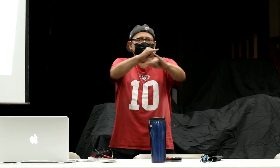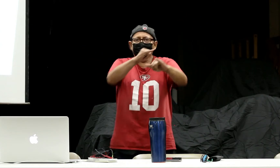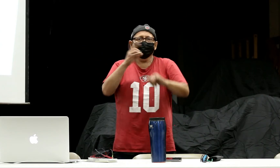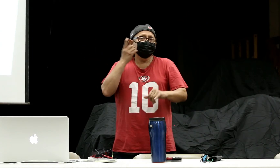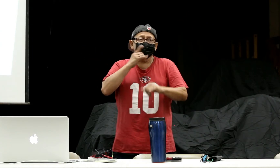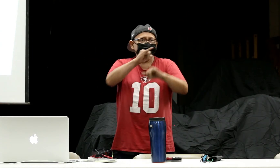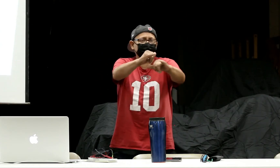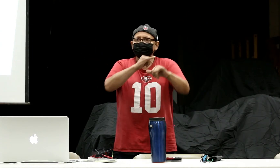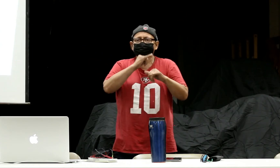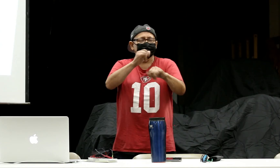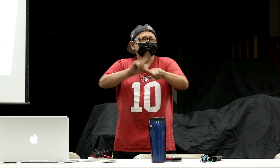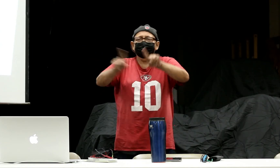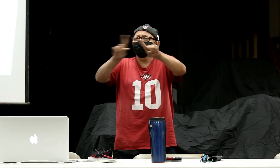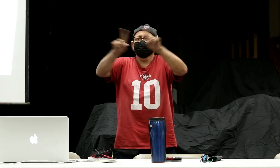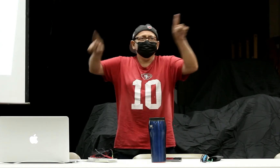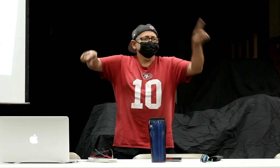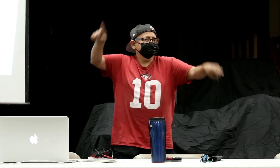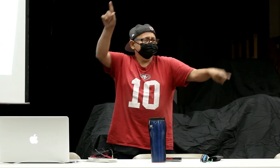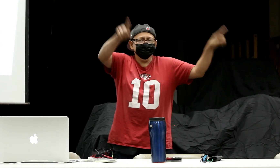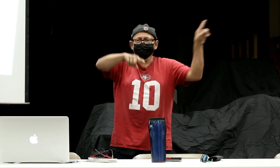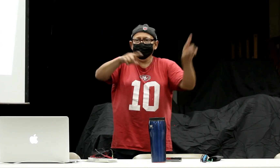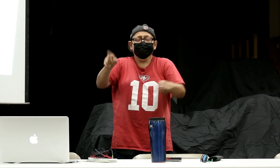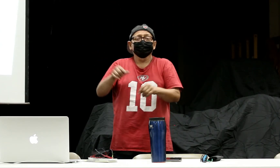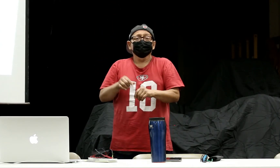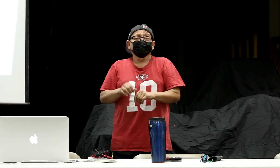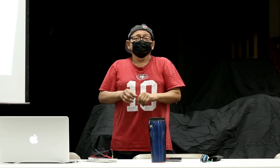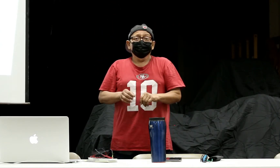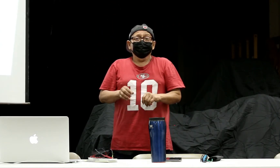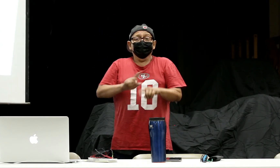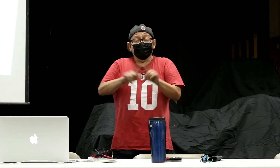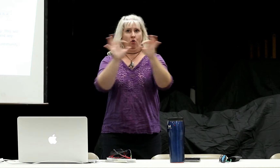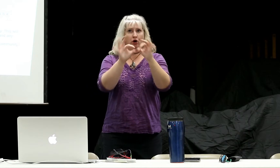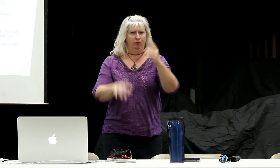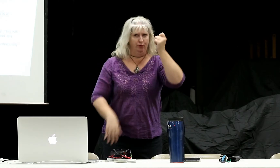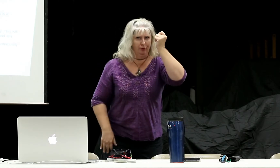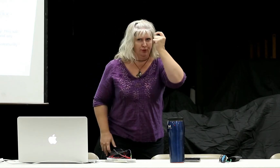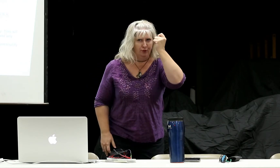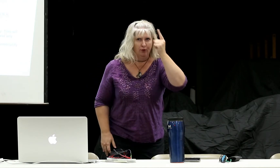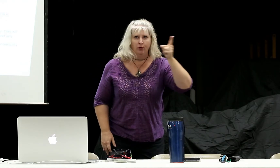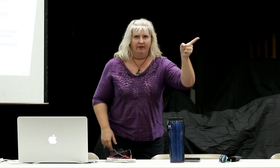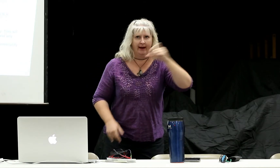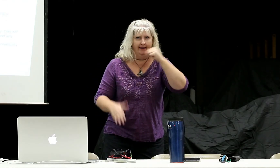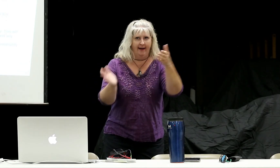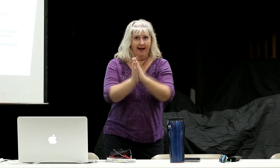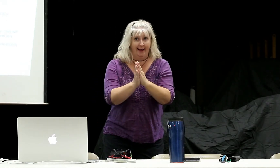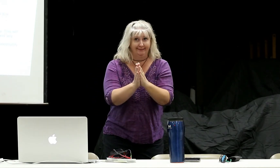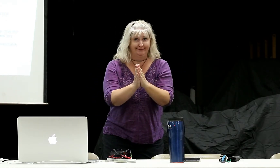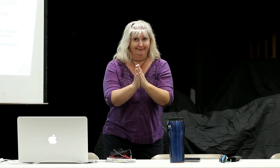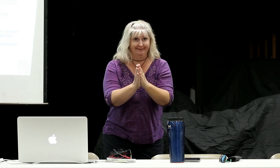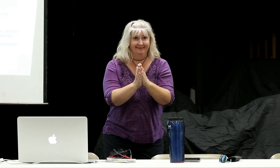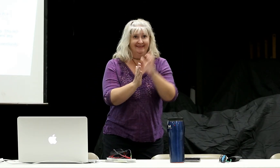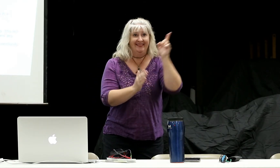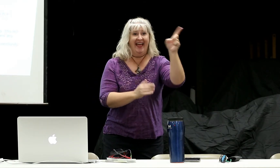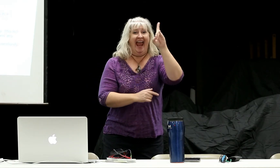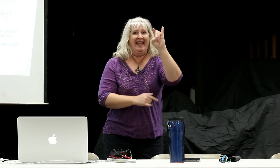consistent response that we're getting from different groups and businesses in regards to that. So I did